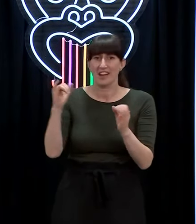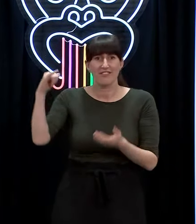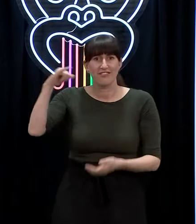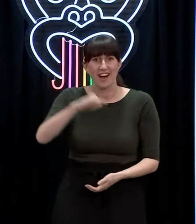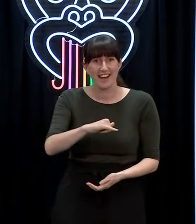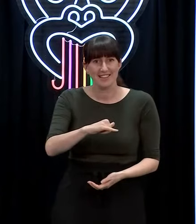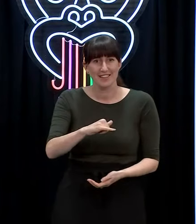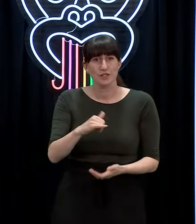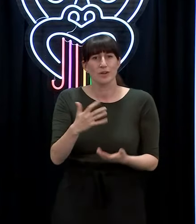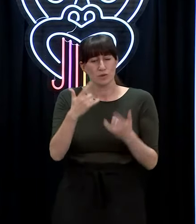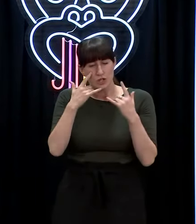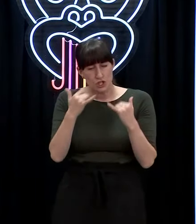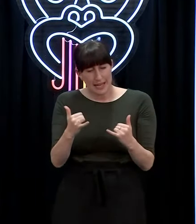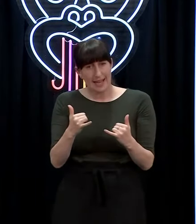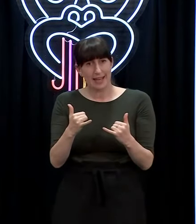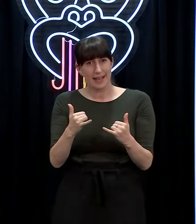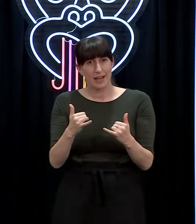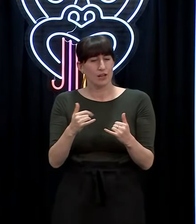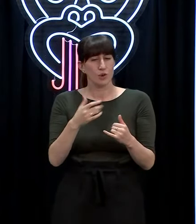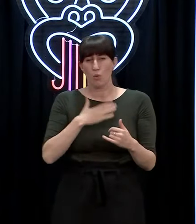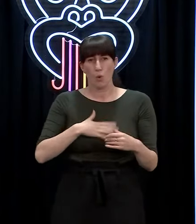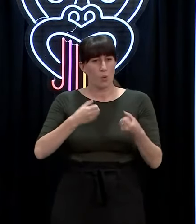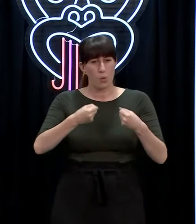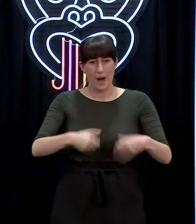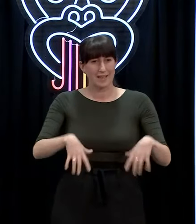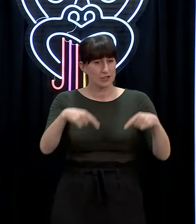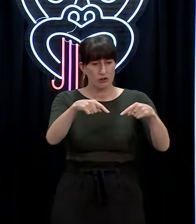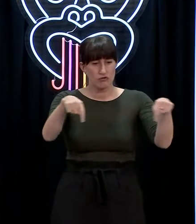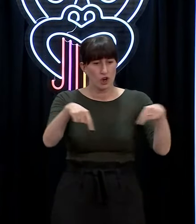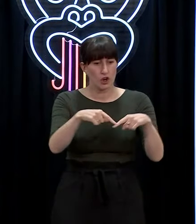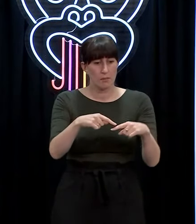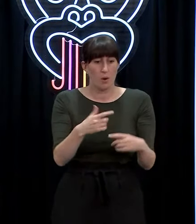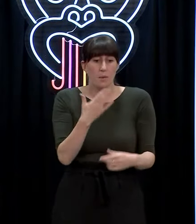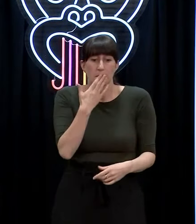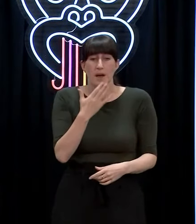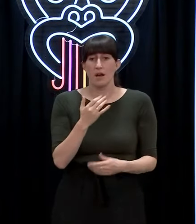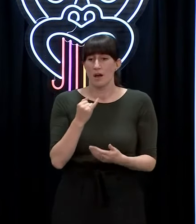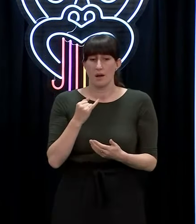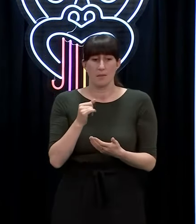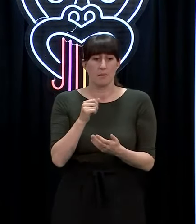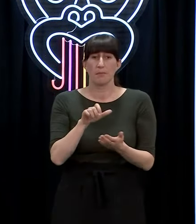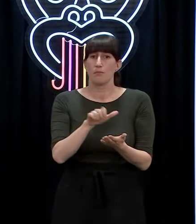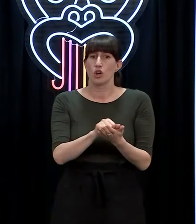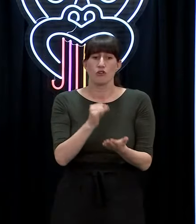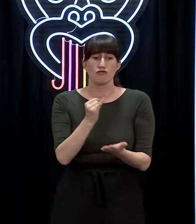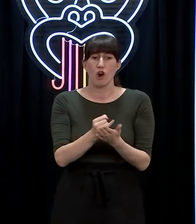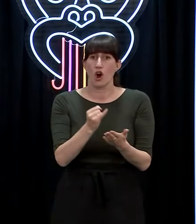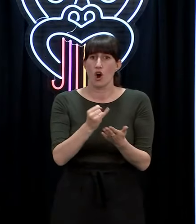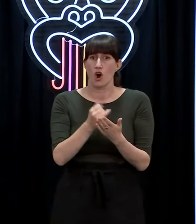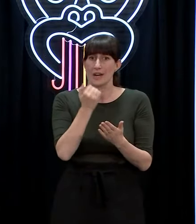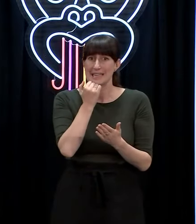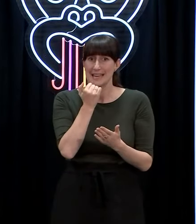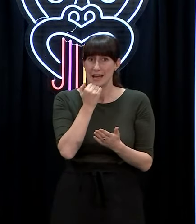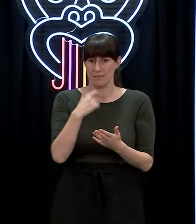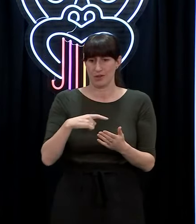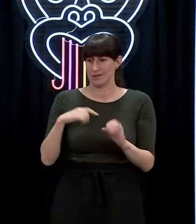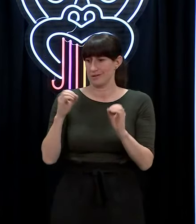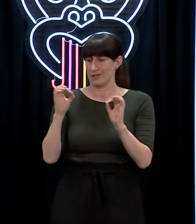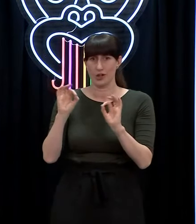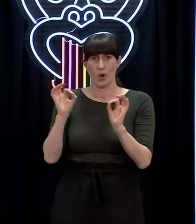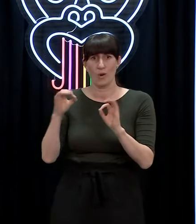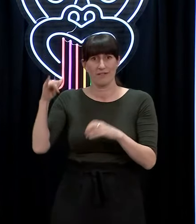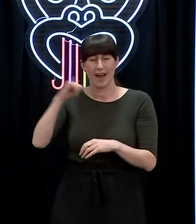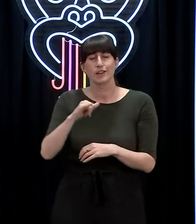That could potentially see us wasting rooms. When we've got demand at such high levels, we don't want to see that happen. So people need to